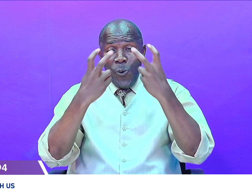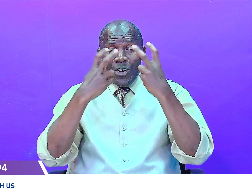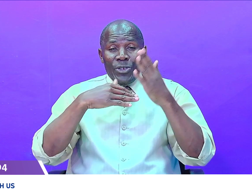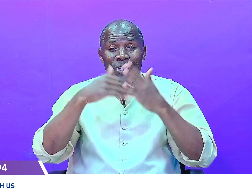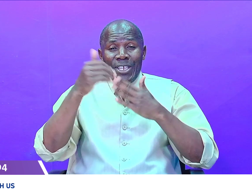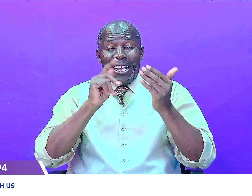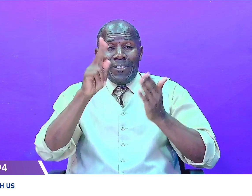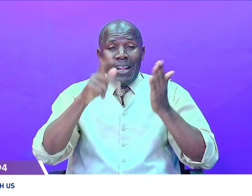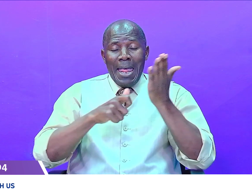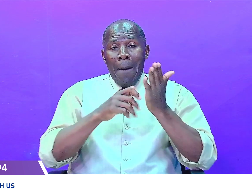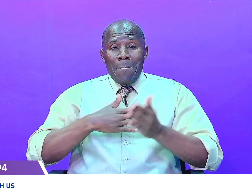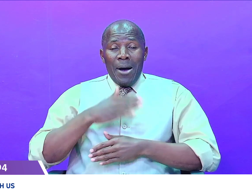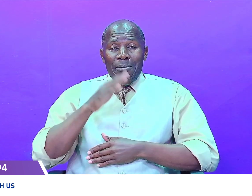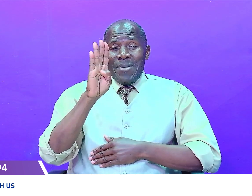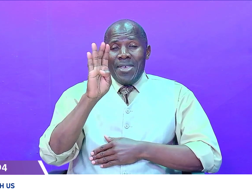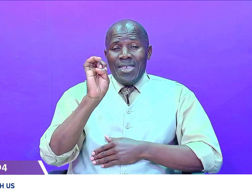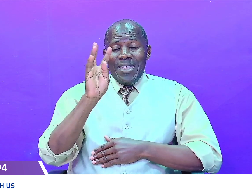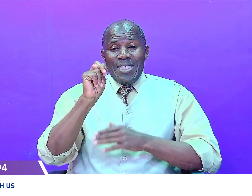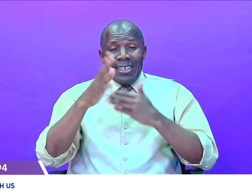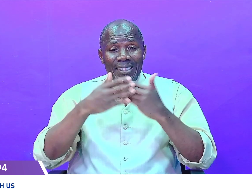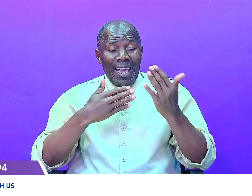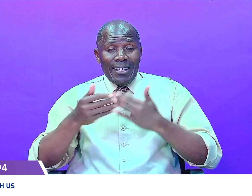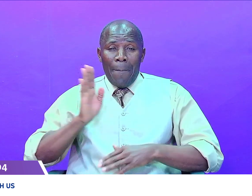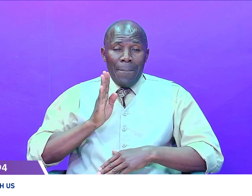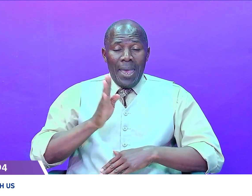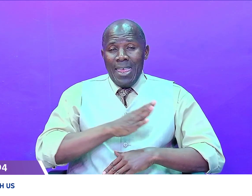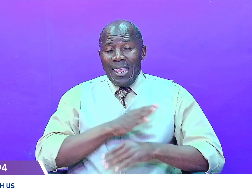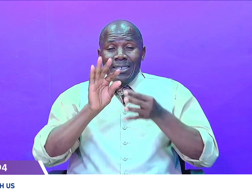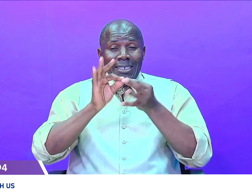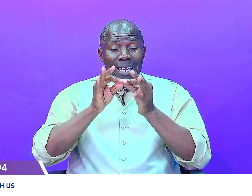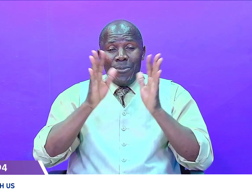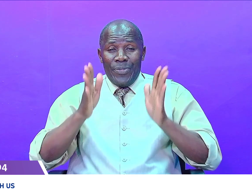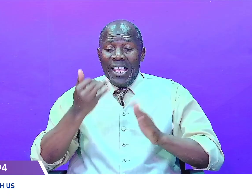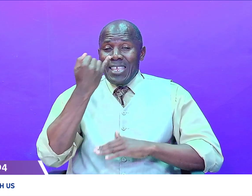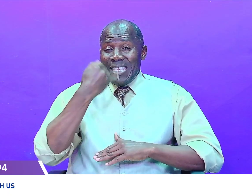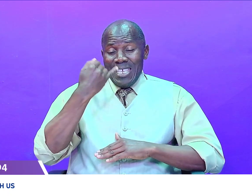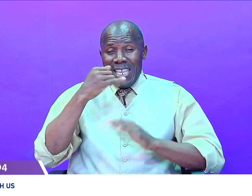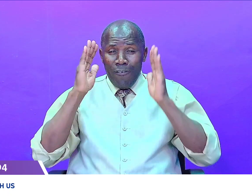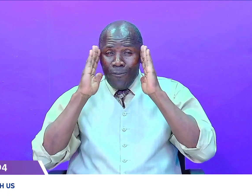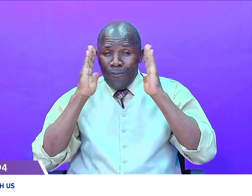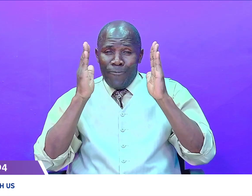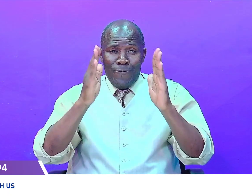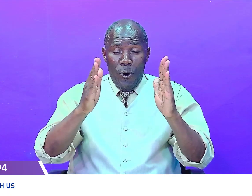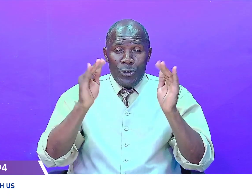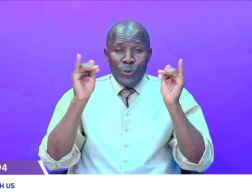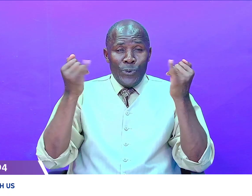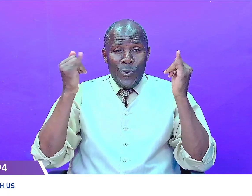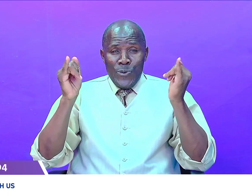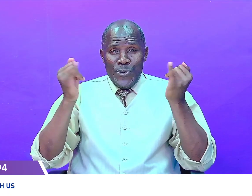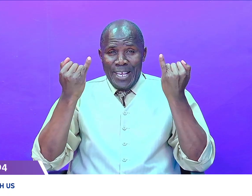Hello viewers, welcome to Science TV 4 p.m. news with me Ben Mirangai and my sign language interpreter doing the voicing